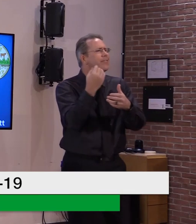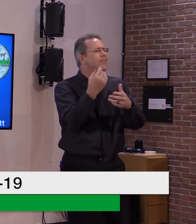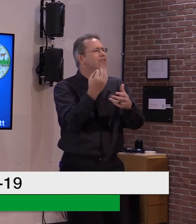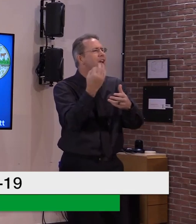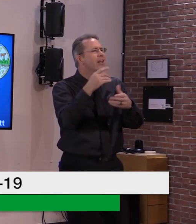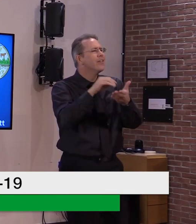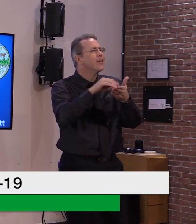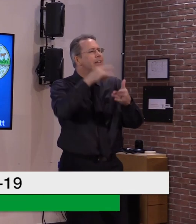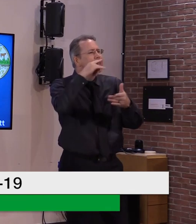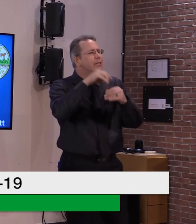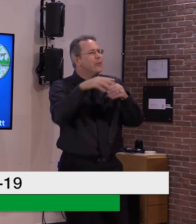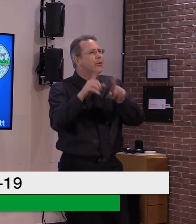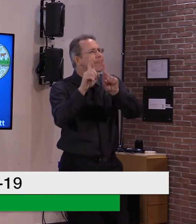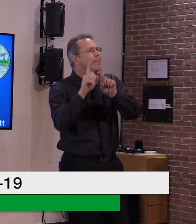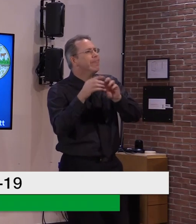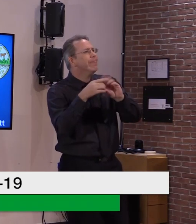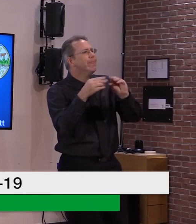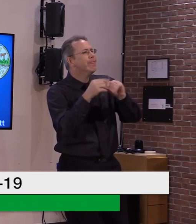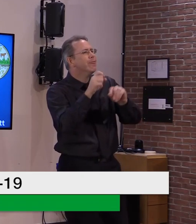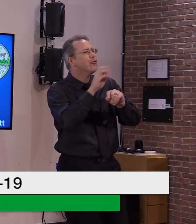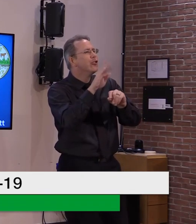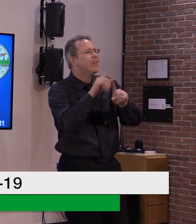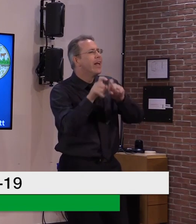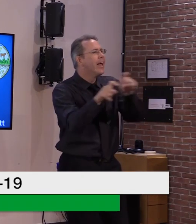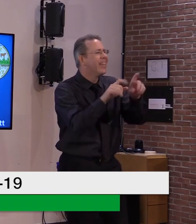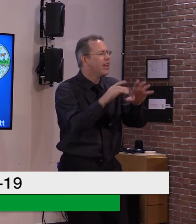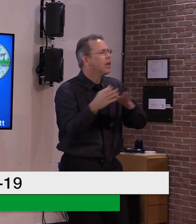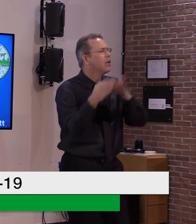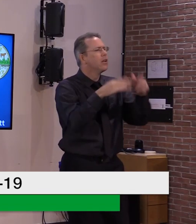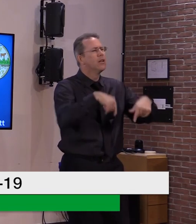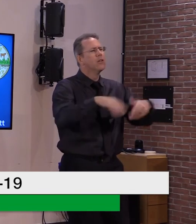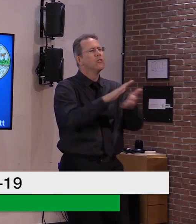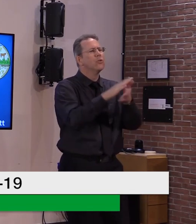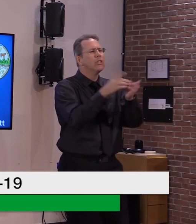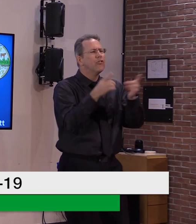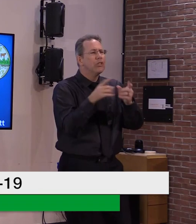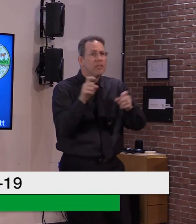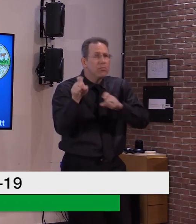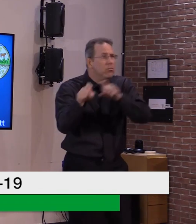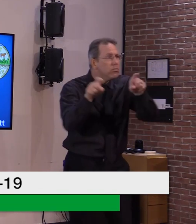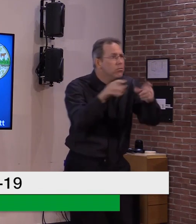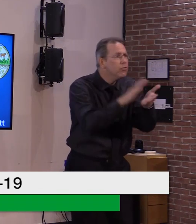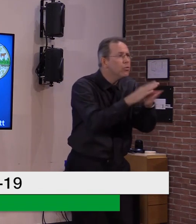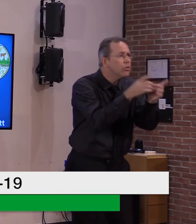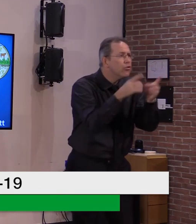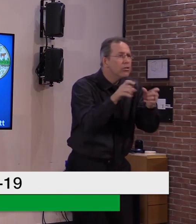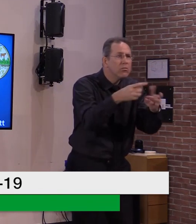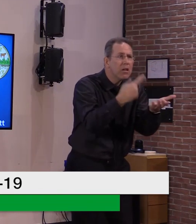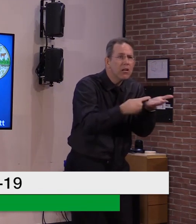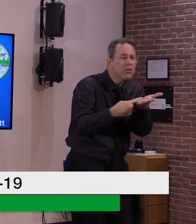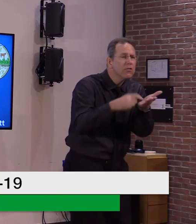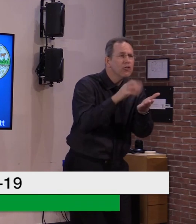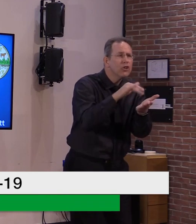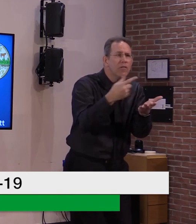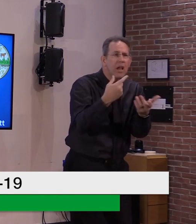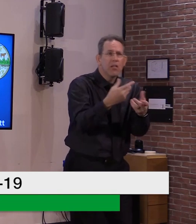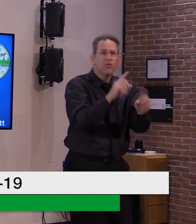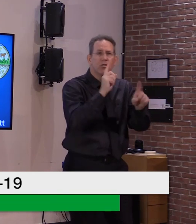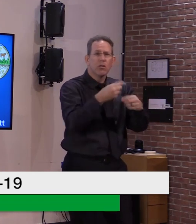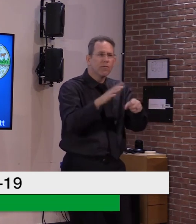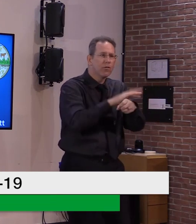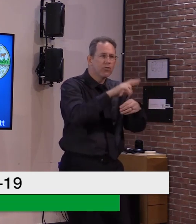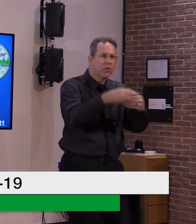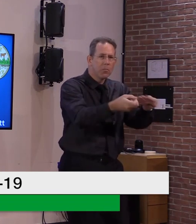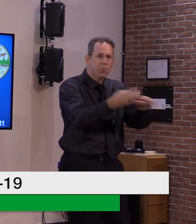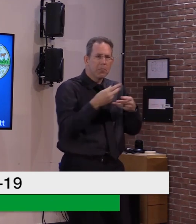have a total number of positives but that were a result of those tests yeah so i assumed by now all the results are